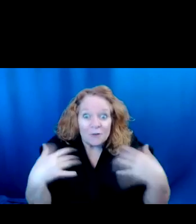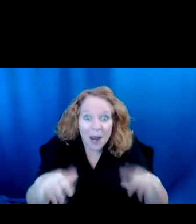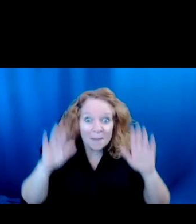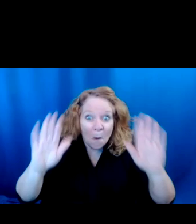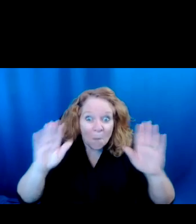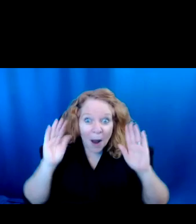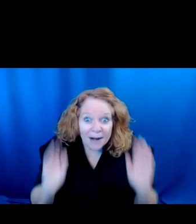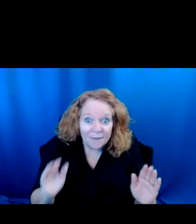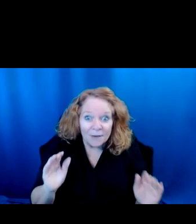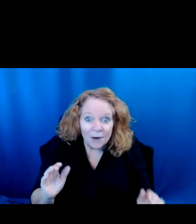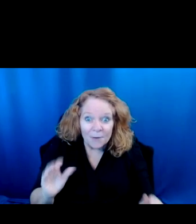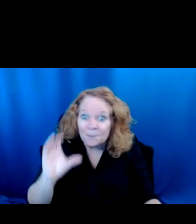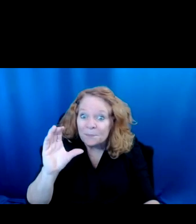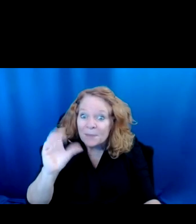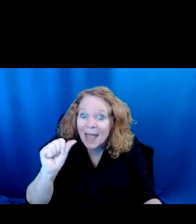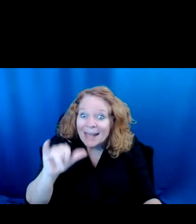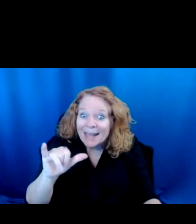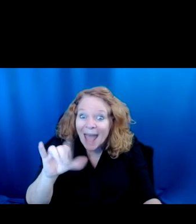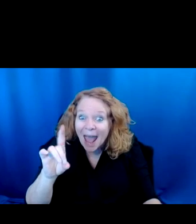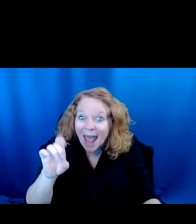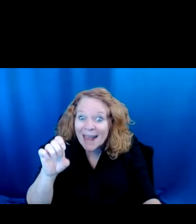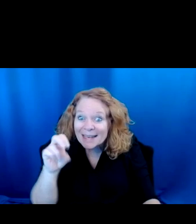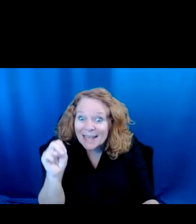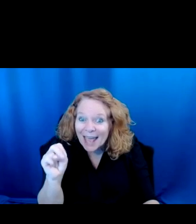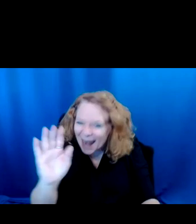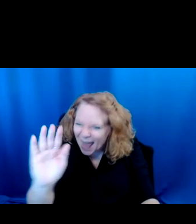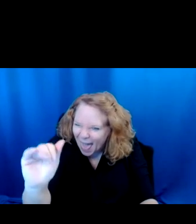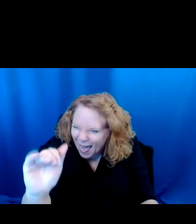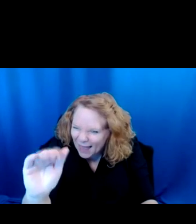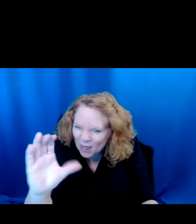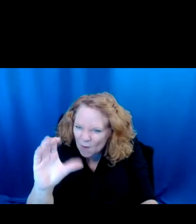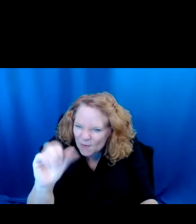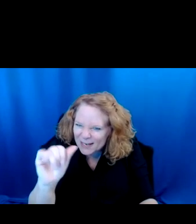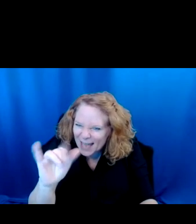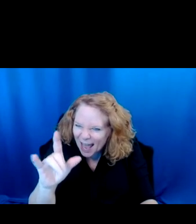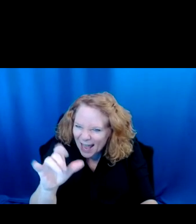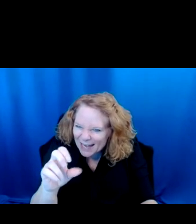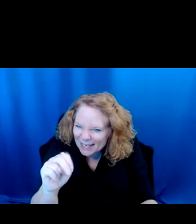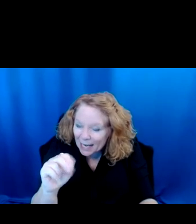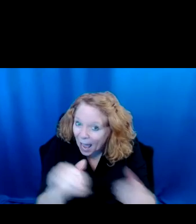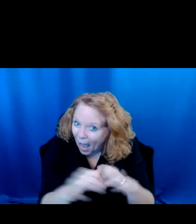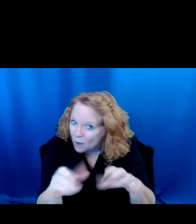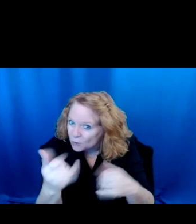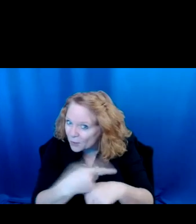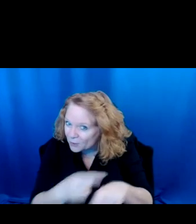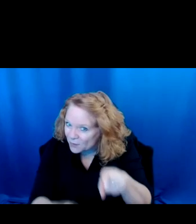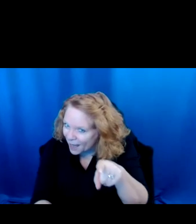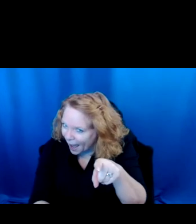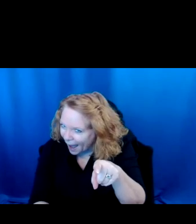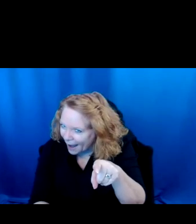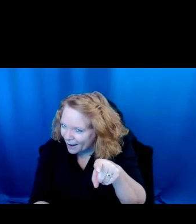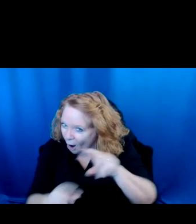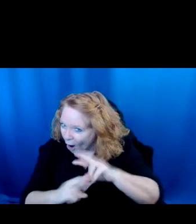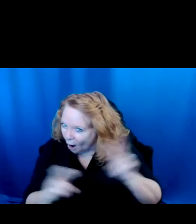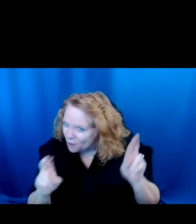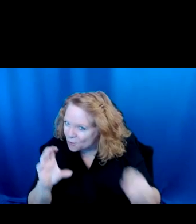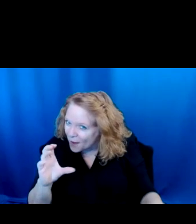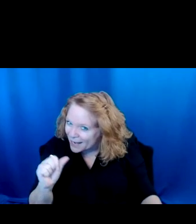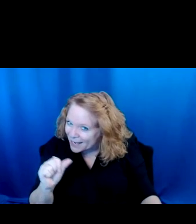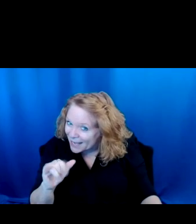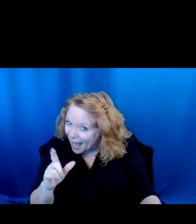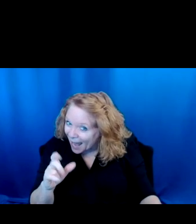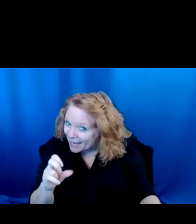wonderful Caden. Hello, Caden. How are you doing today? Are you ready, Caden? It's your